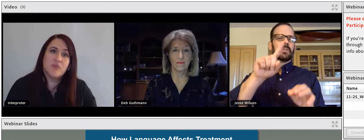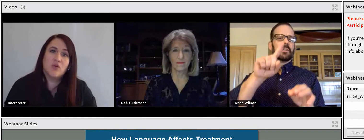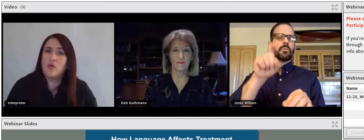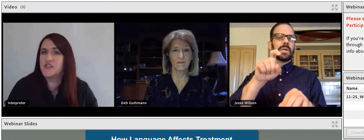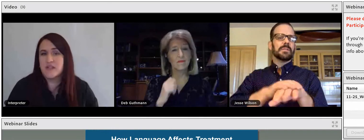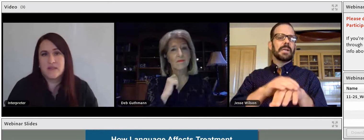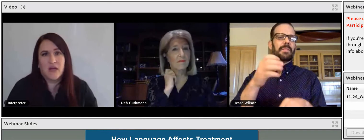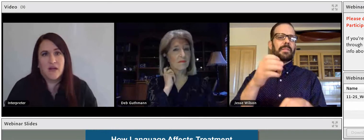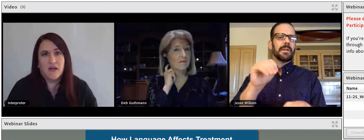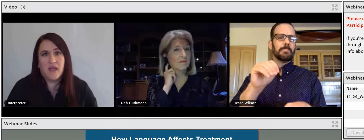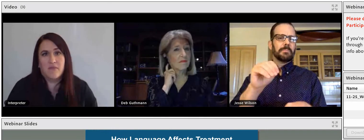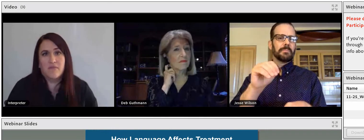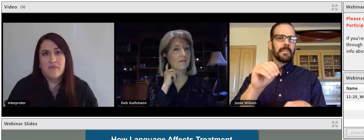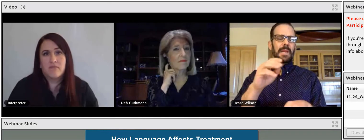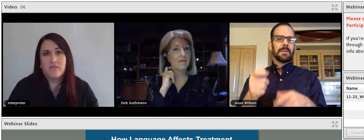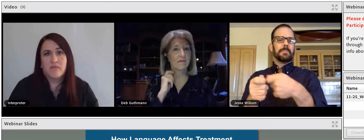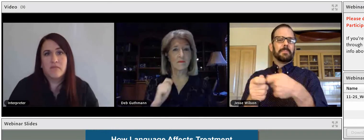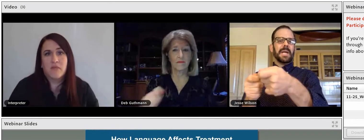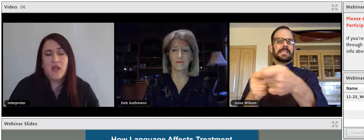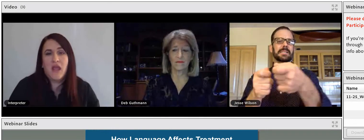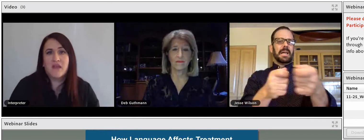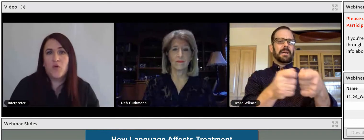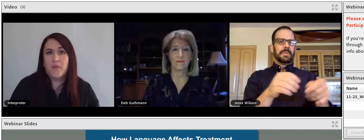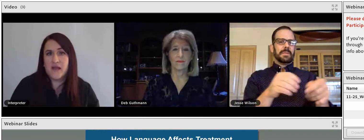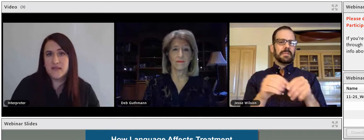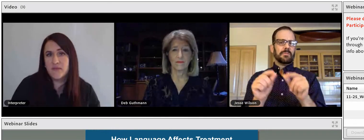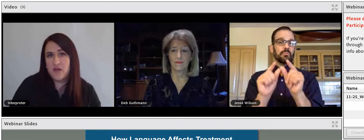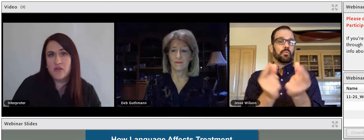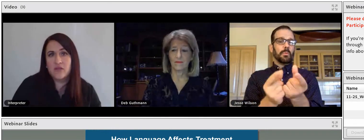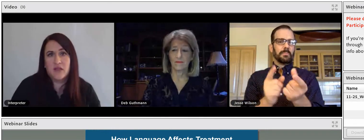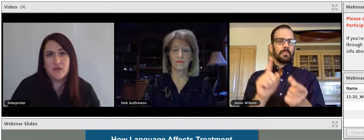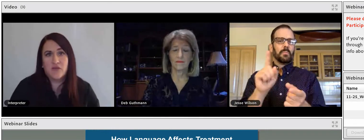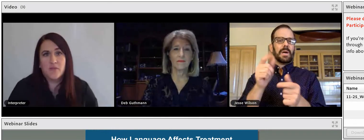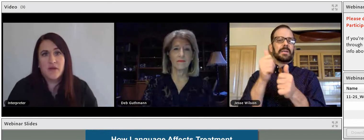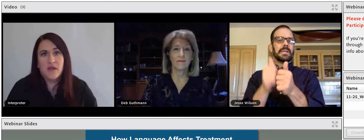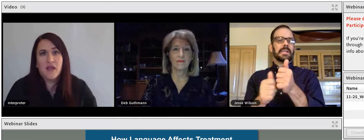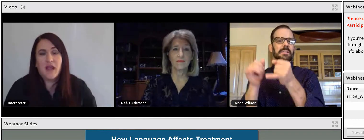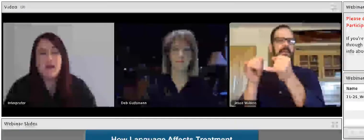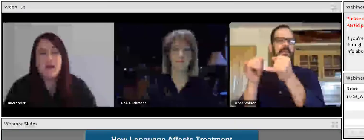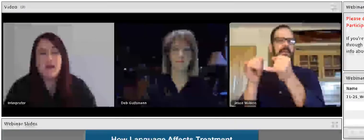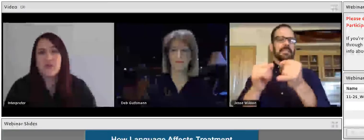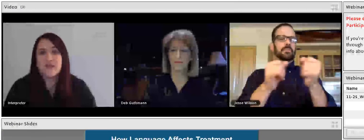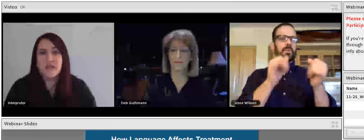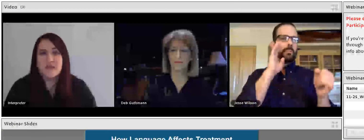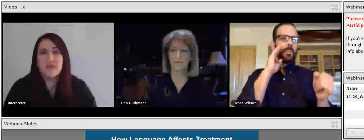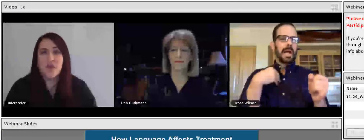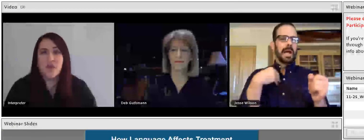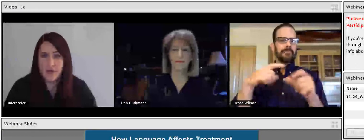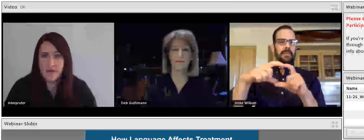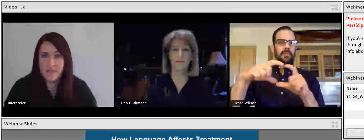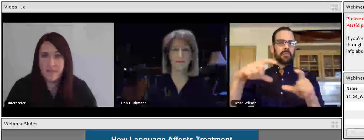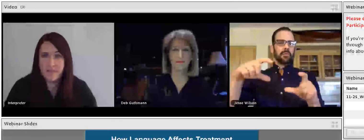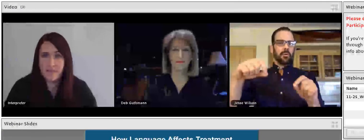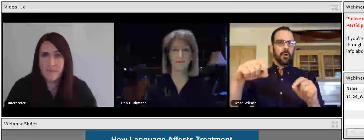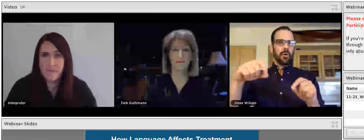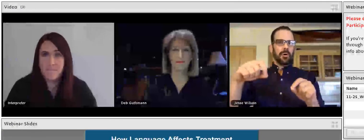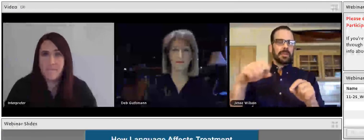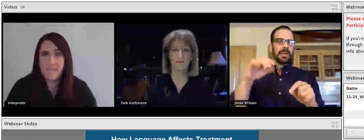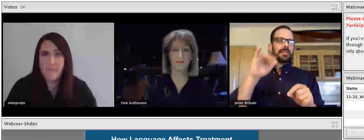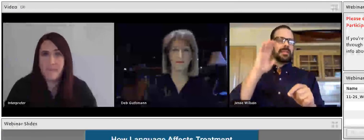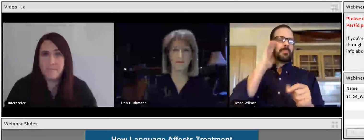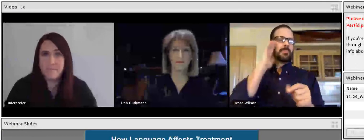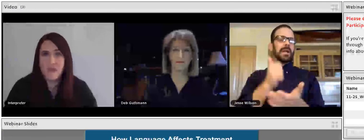with simple questions on them. And then we'll pass them out in the group, and each person gets a card.